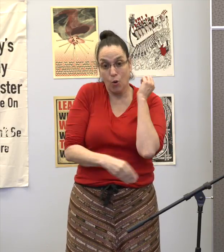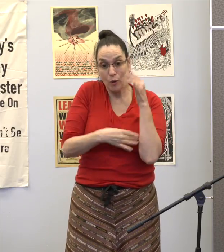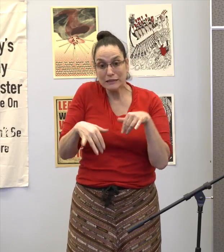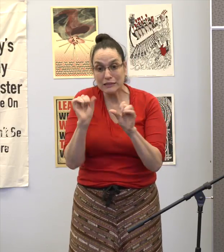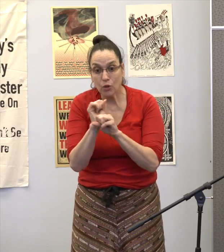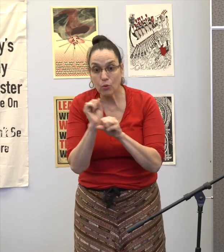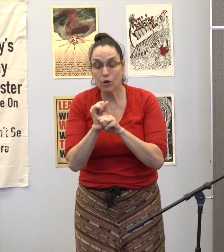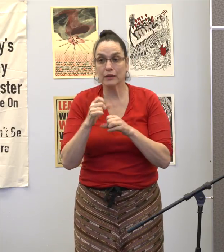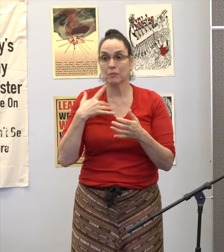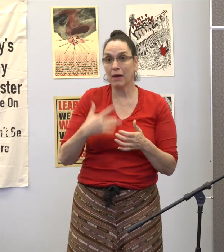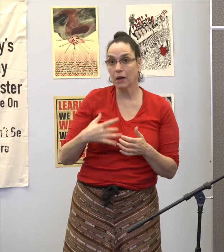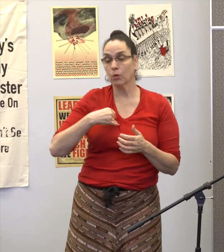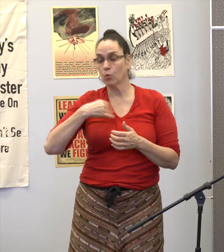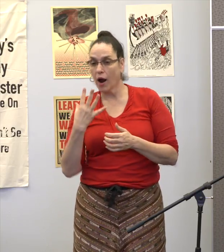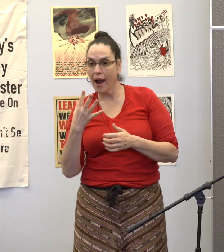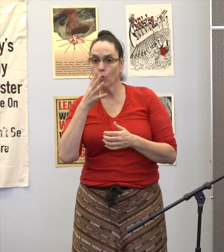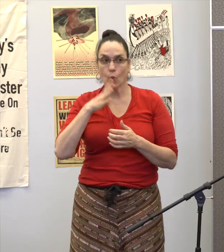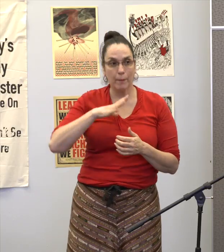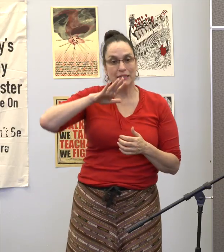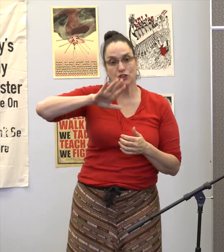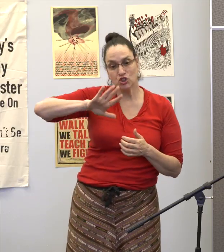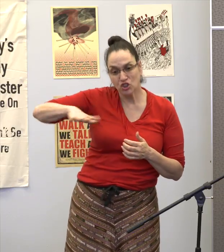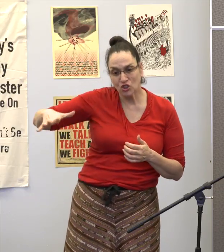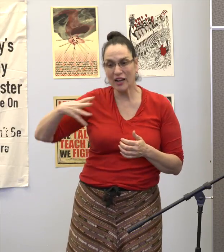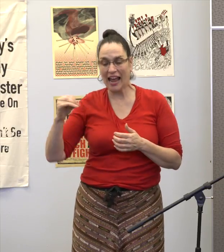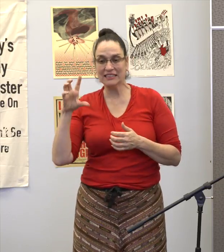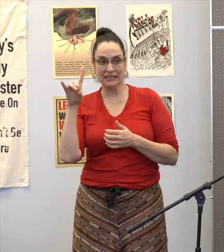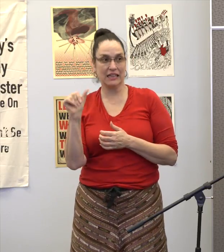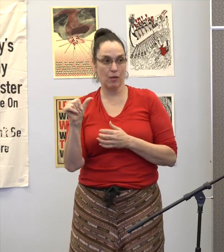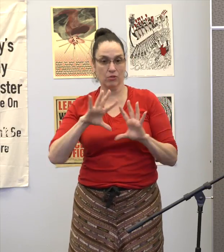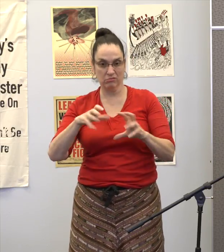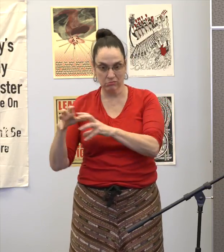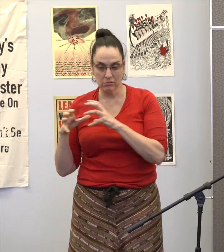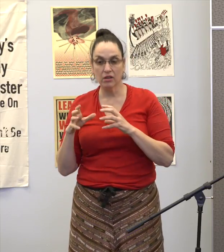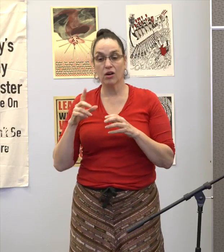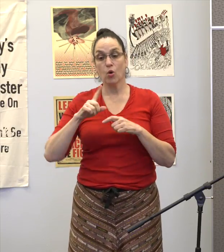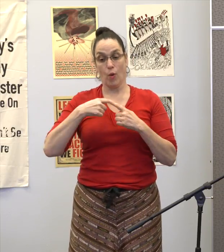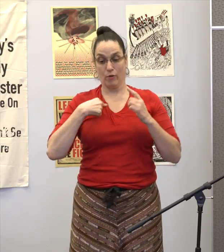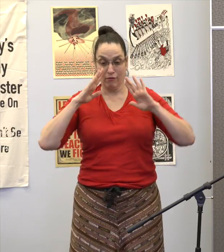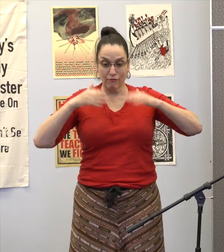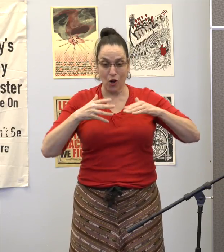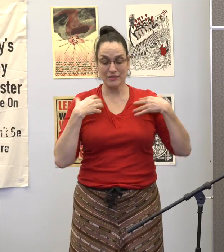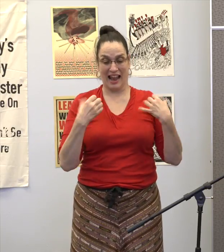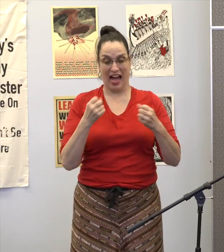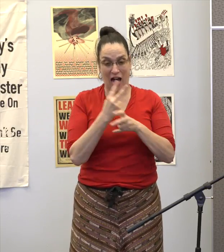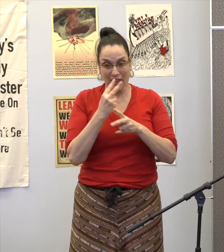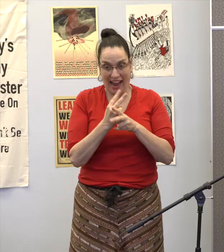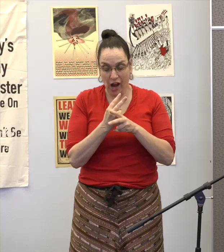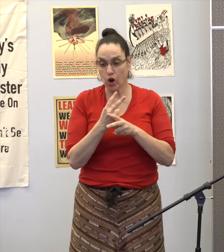and the disabled. When we talk about healthcare underneath poverty, we're talking